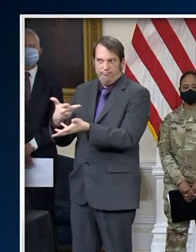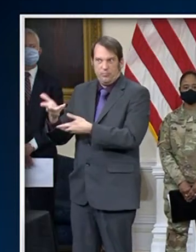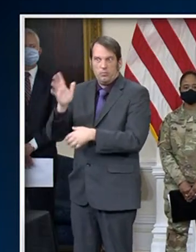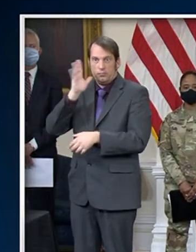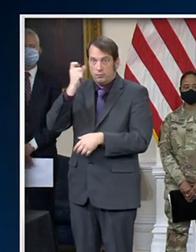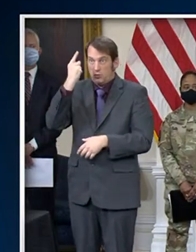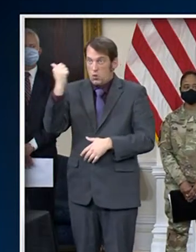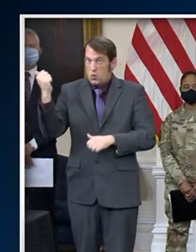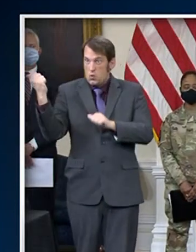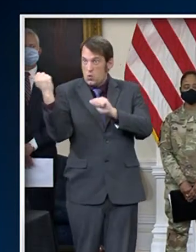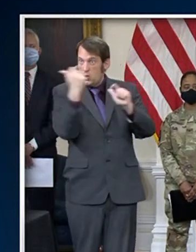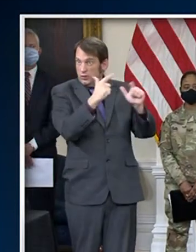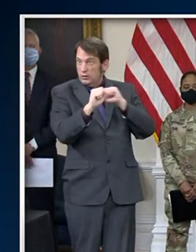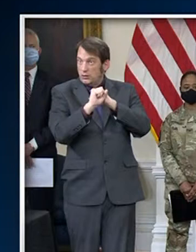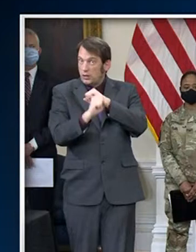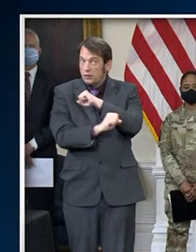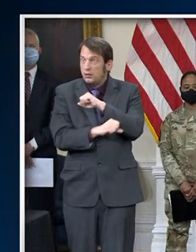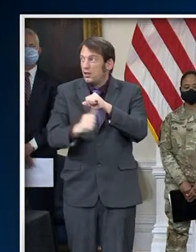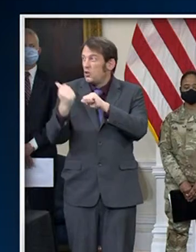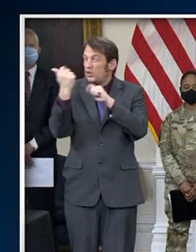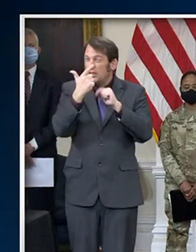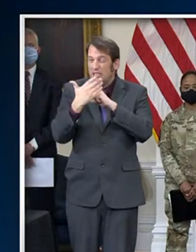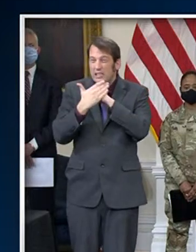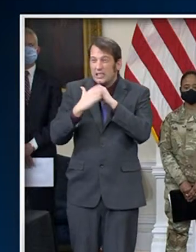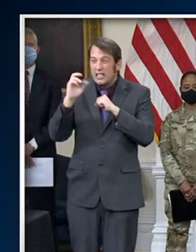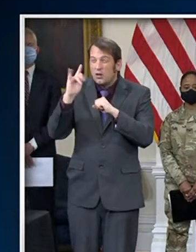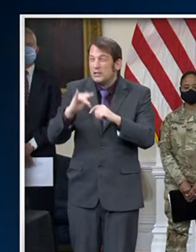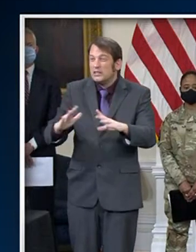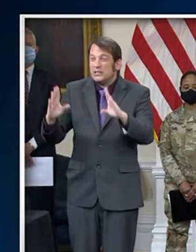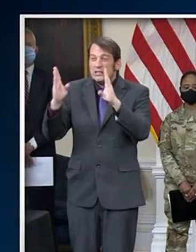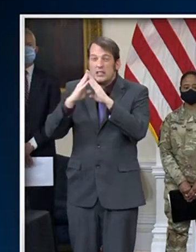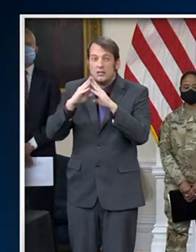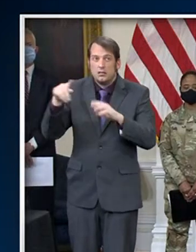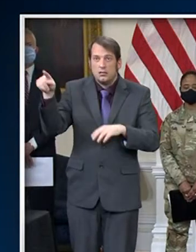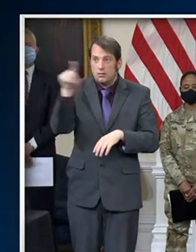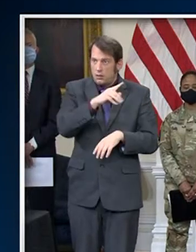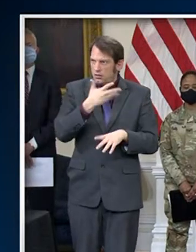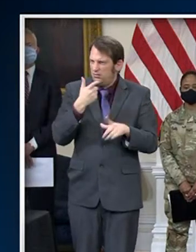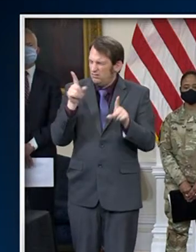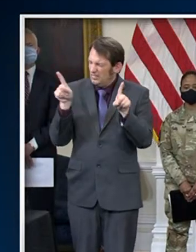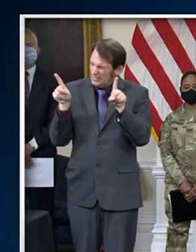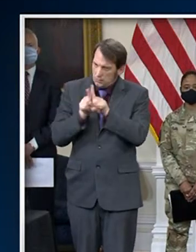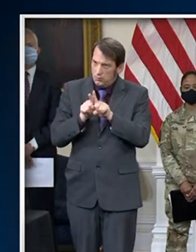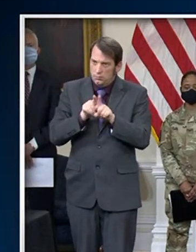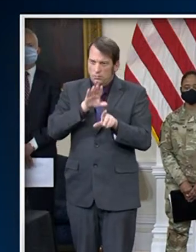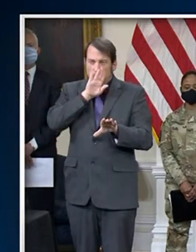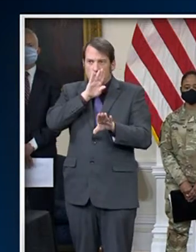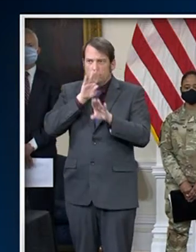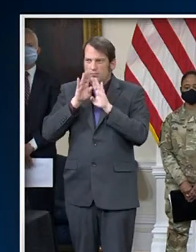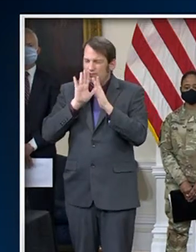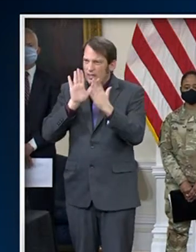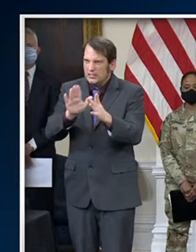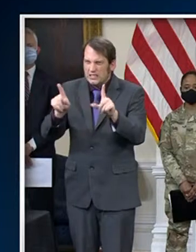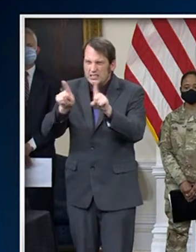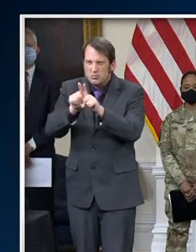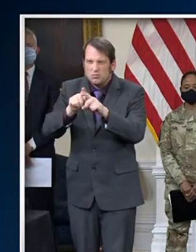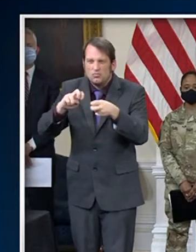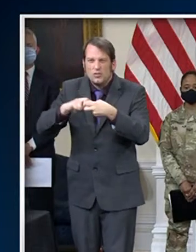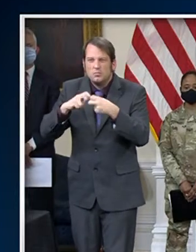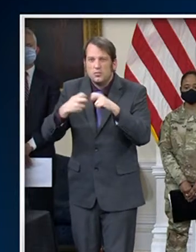in America is facing the exact same problem. We are simply not